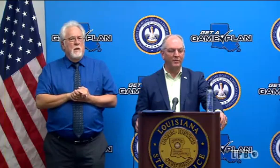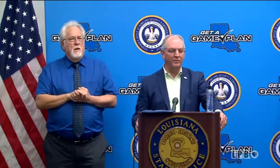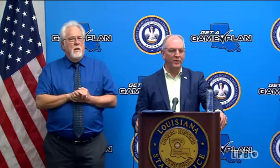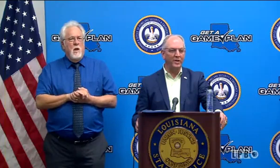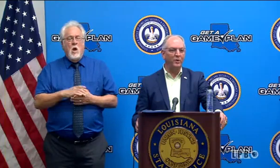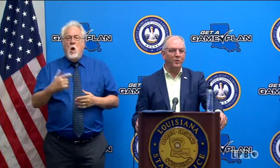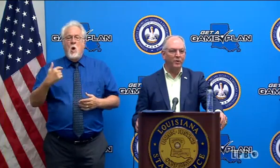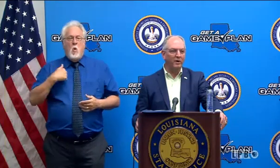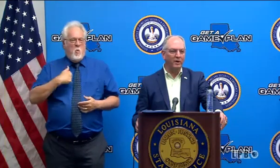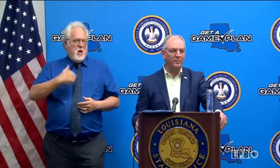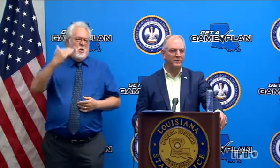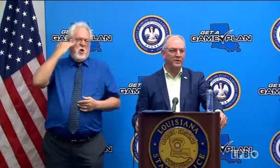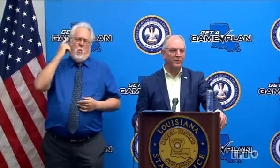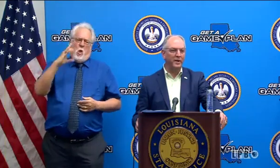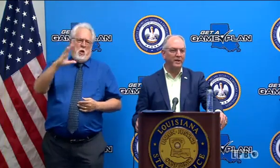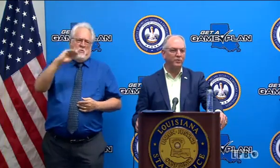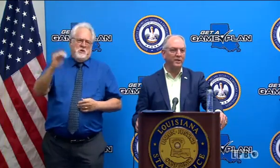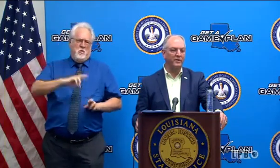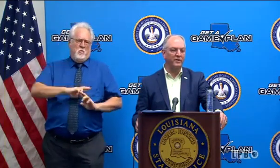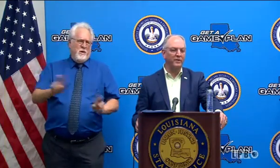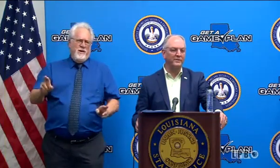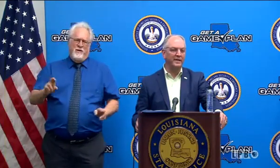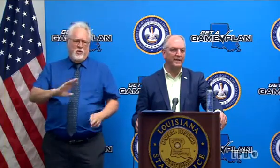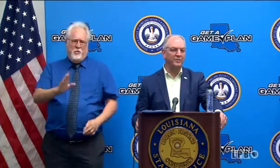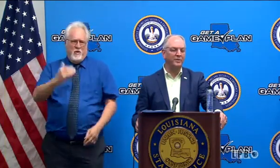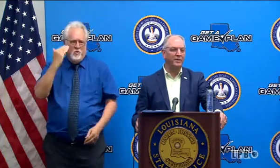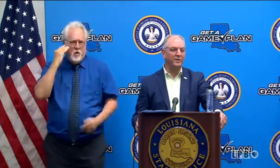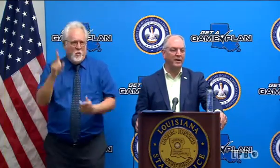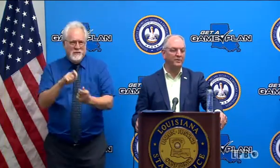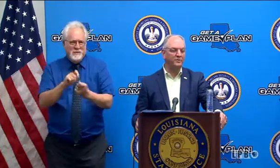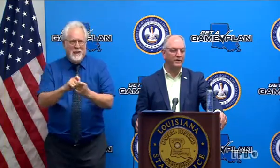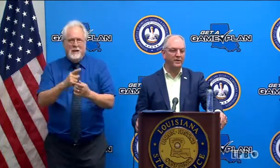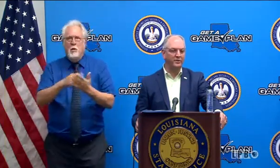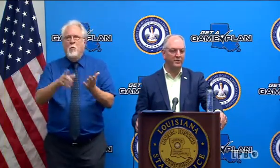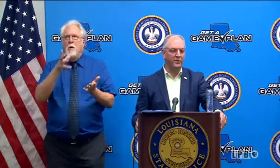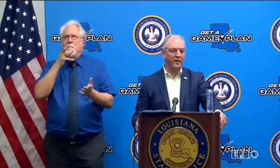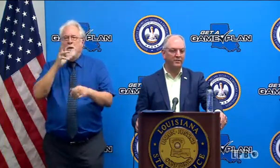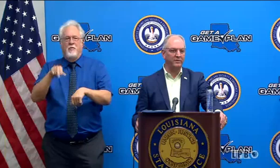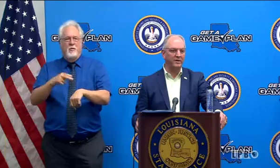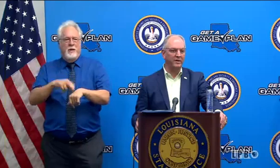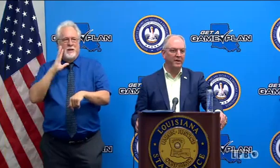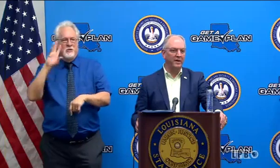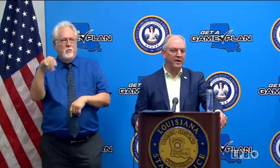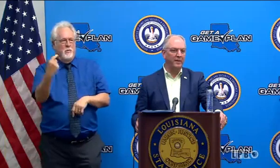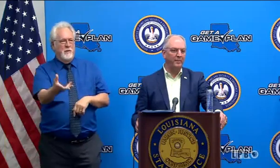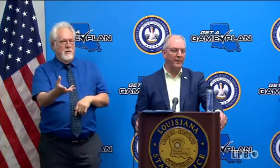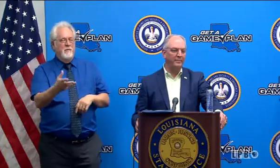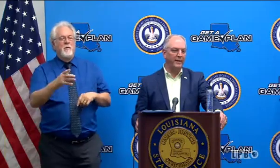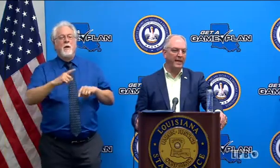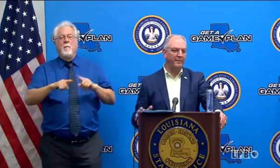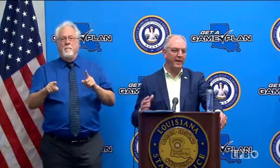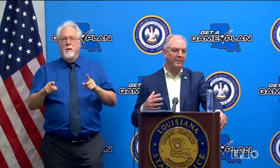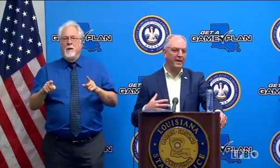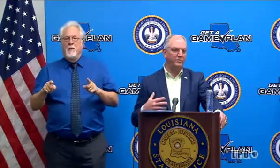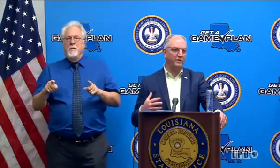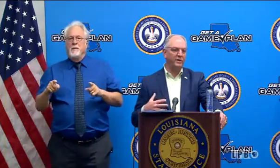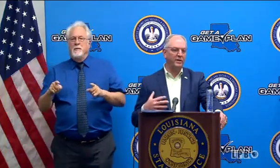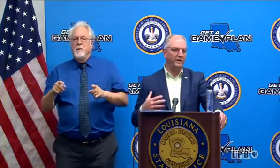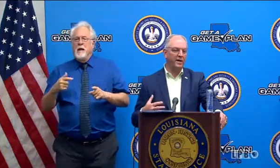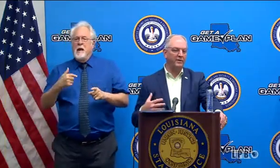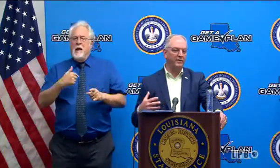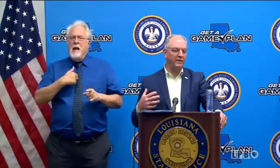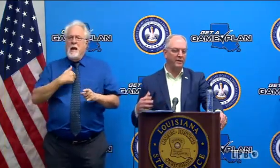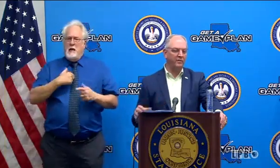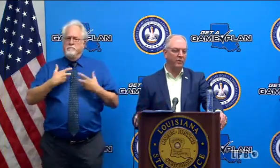that we know that we're 100% ready, because we never know exactly what Mother Nature is going to throw at us. But I'm